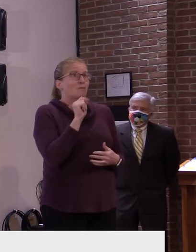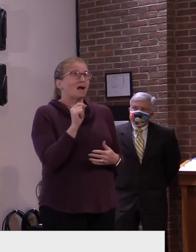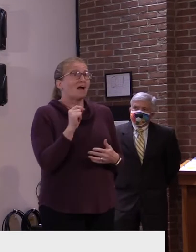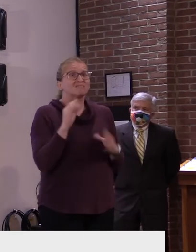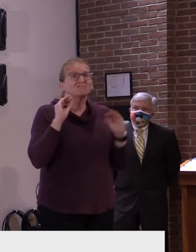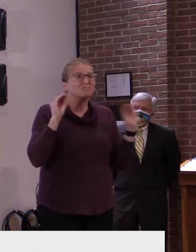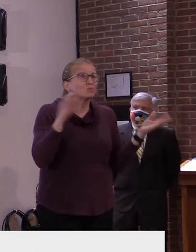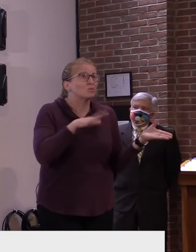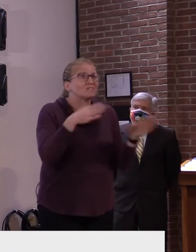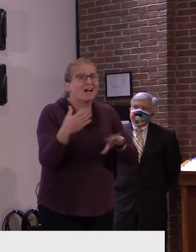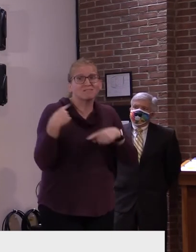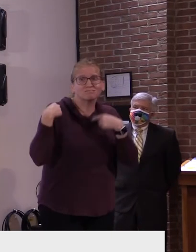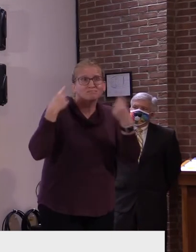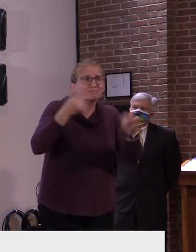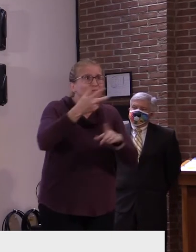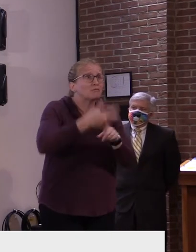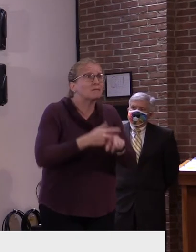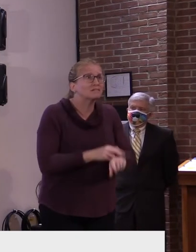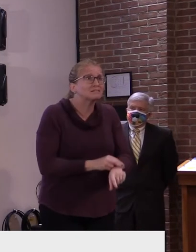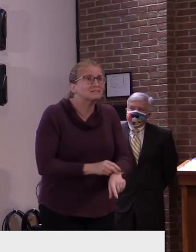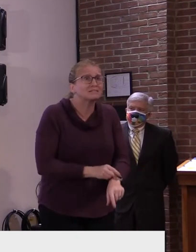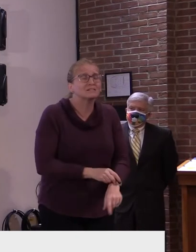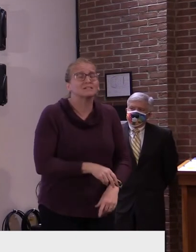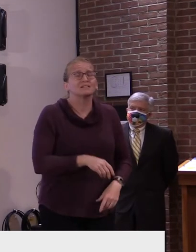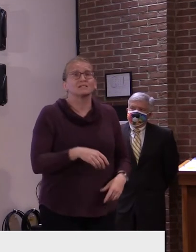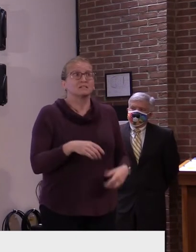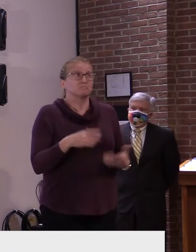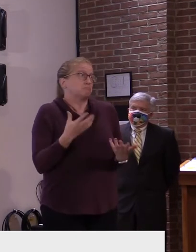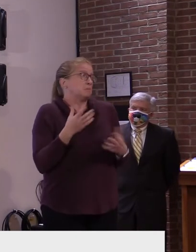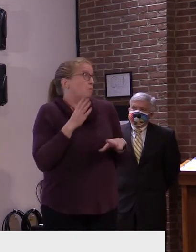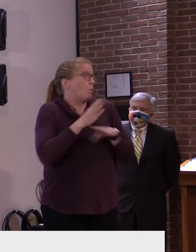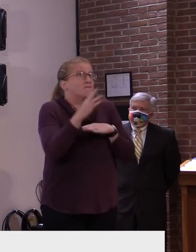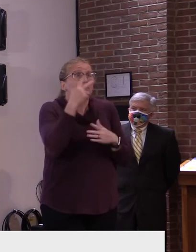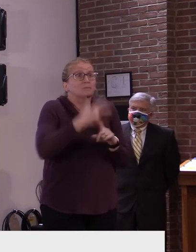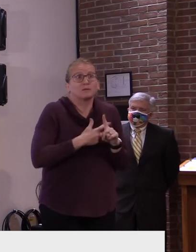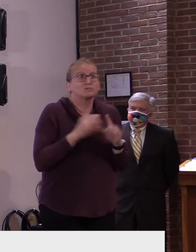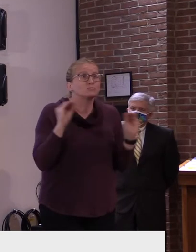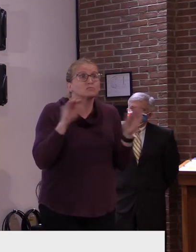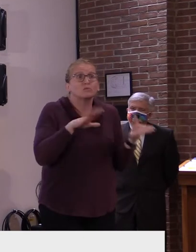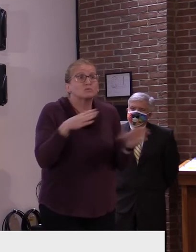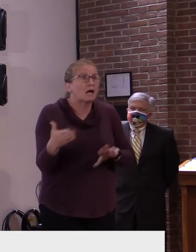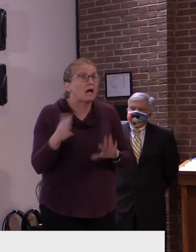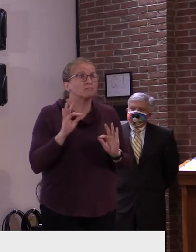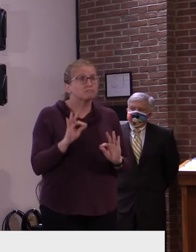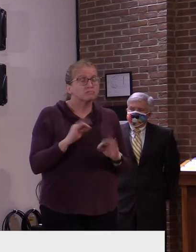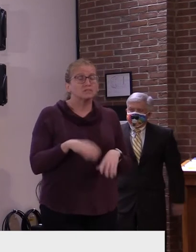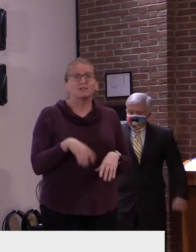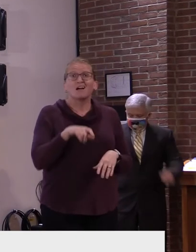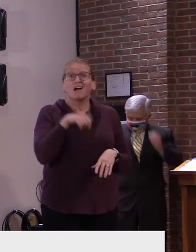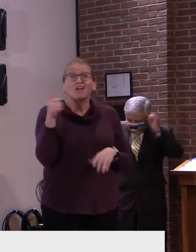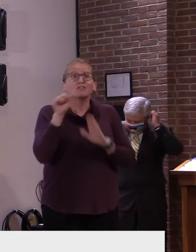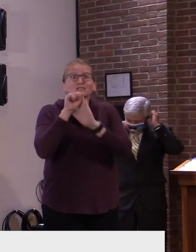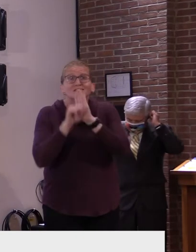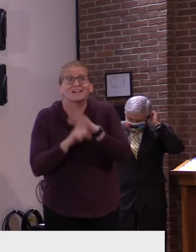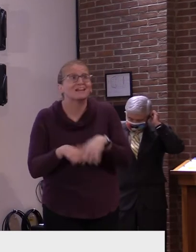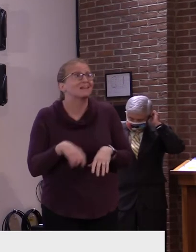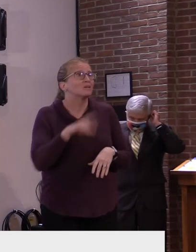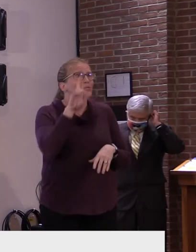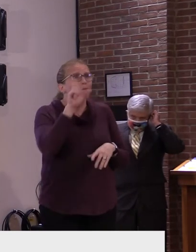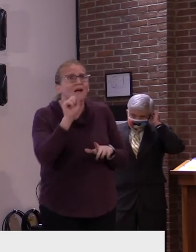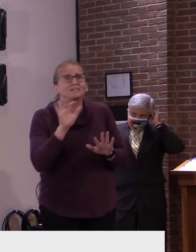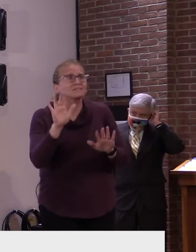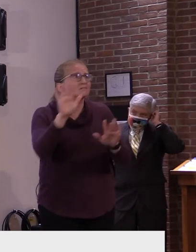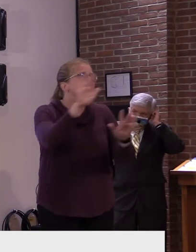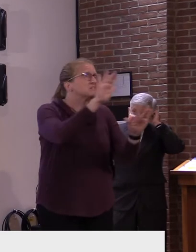months even longer than that even as cases and debts have surged elsewhere in the country vermont has